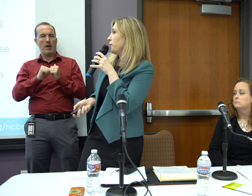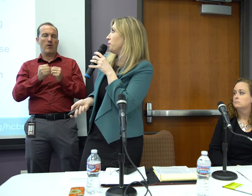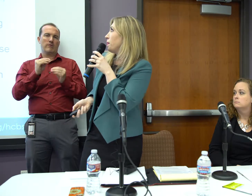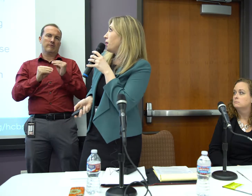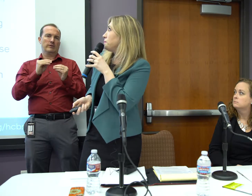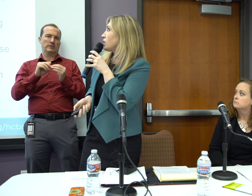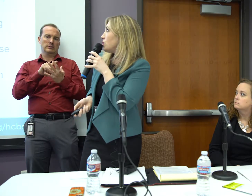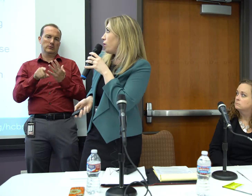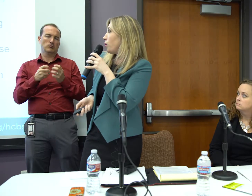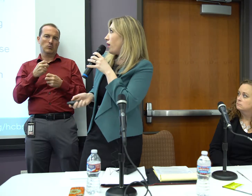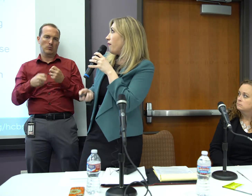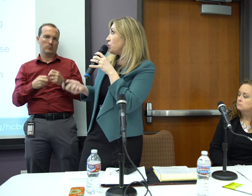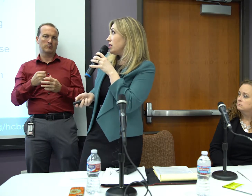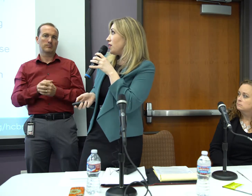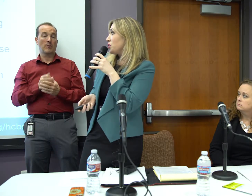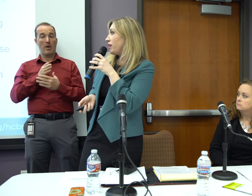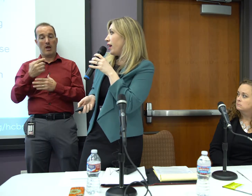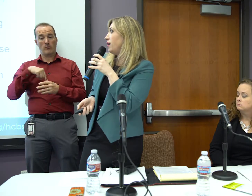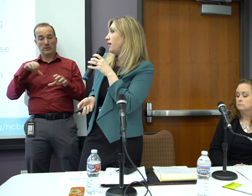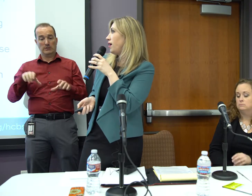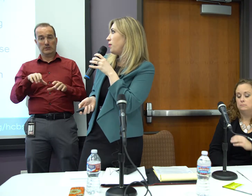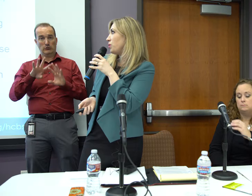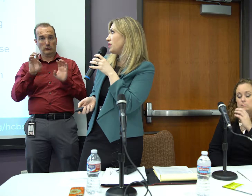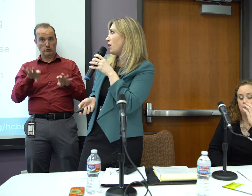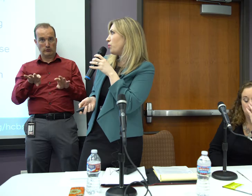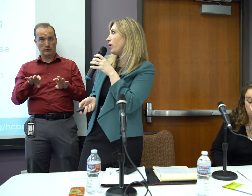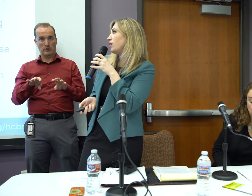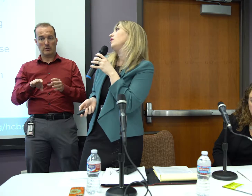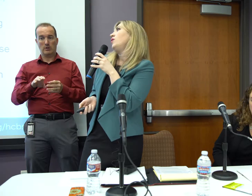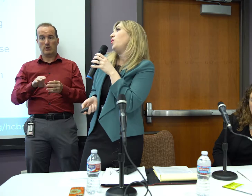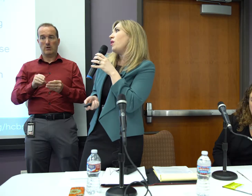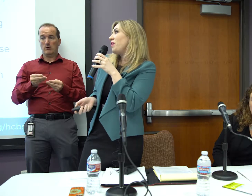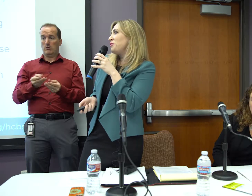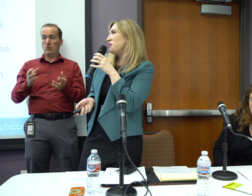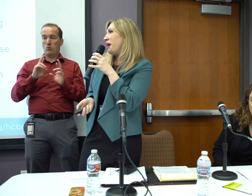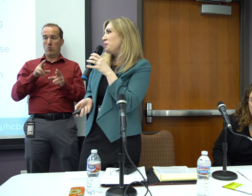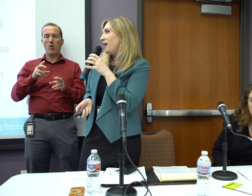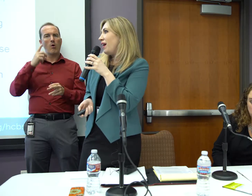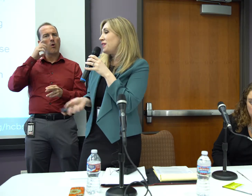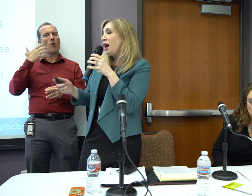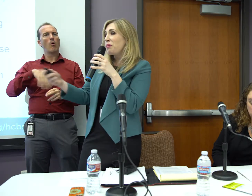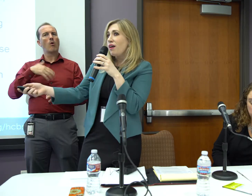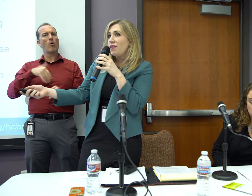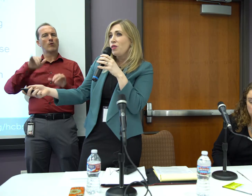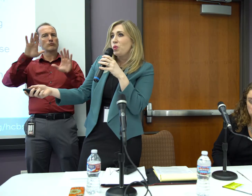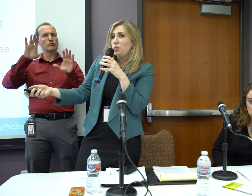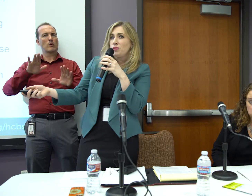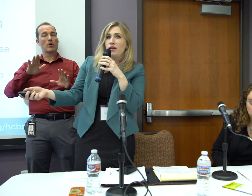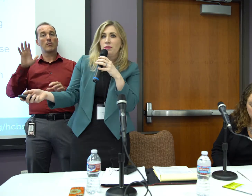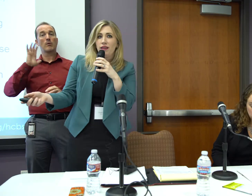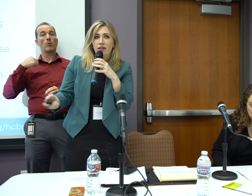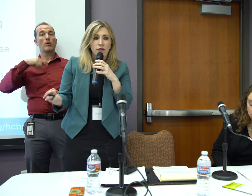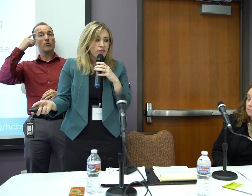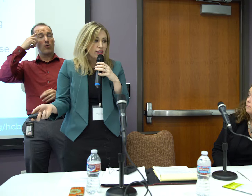them. So after we did that survey and released that report, we thought, well, that's great, but at the time we thought that the rule